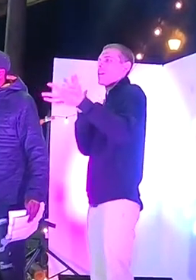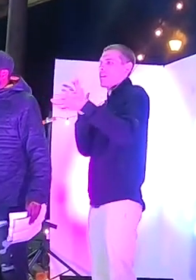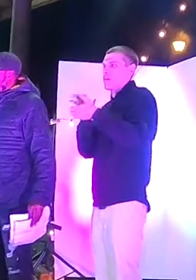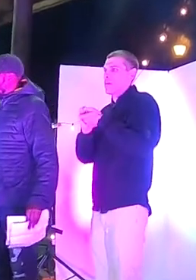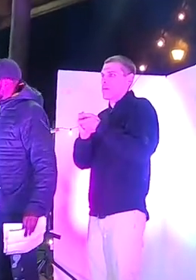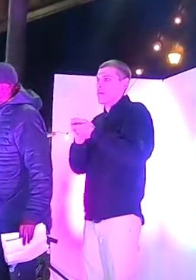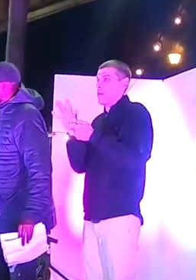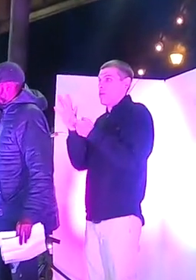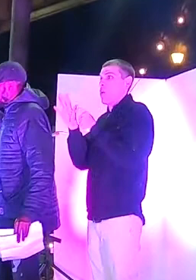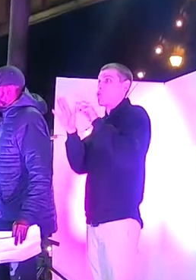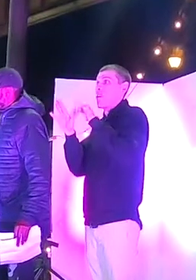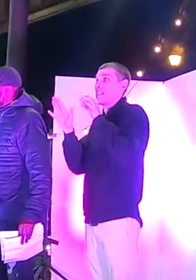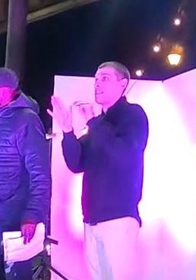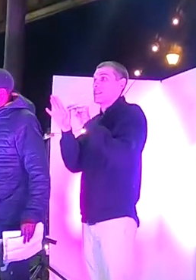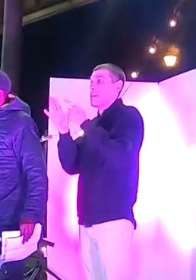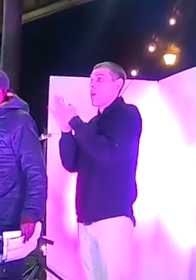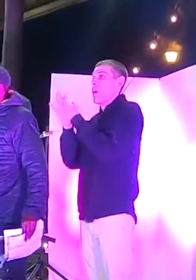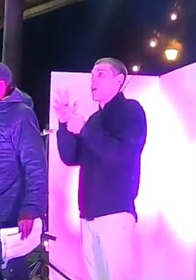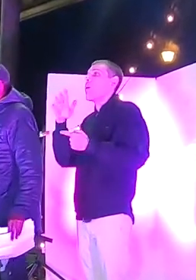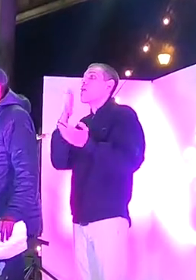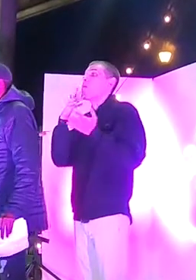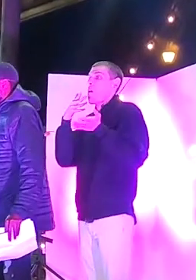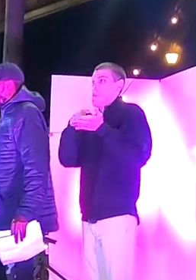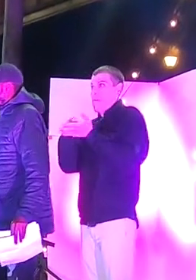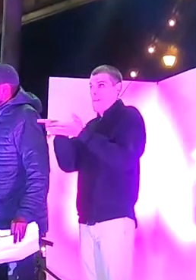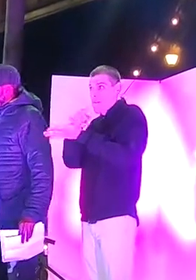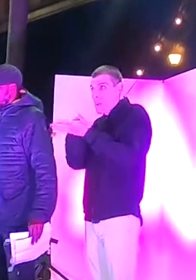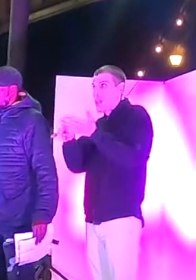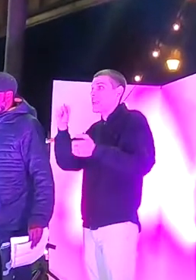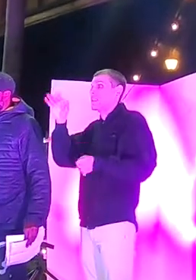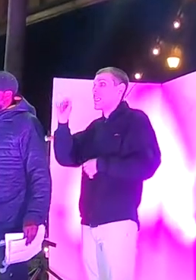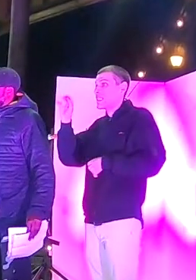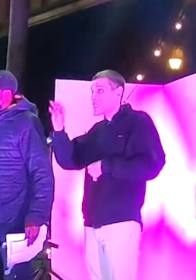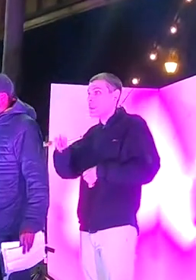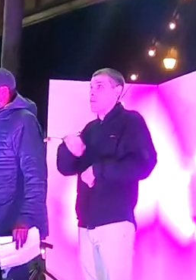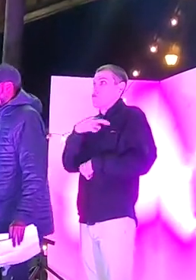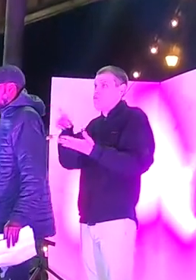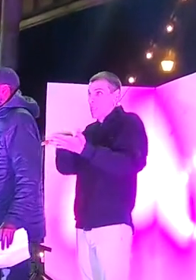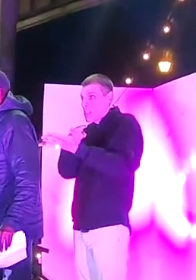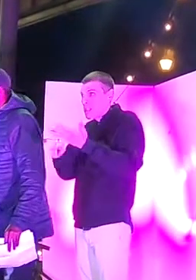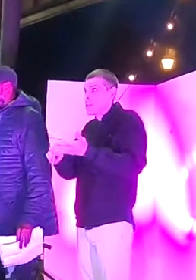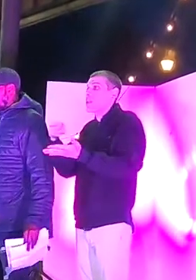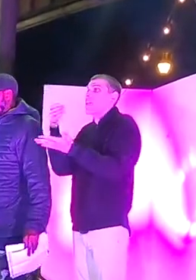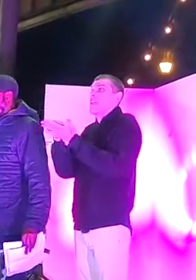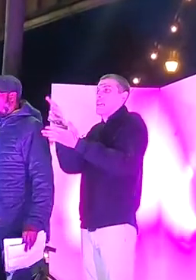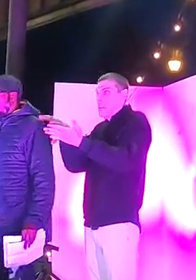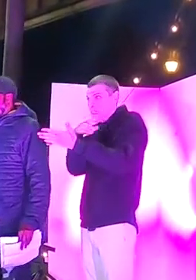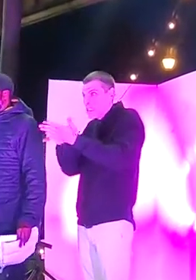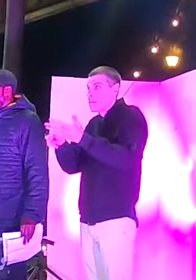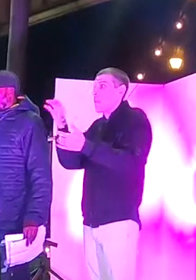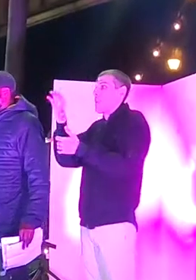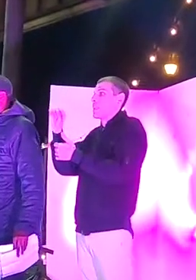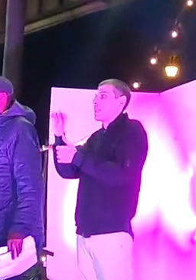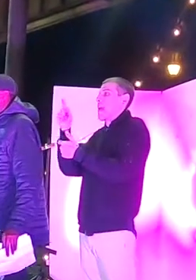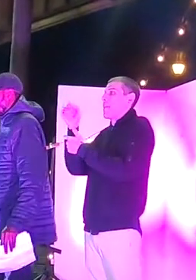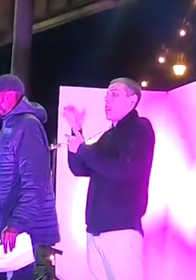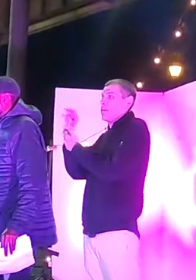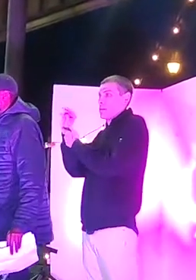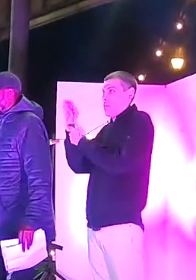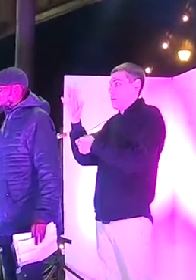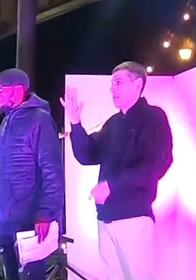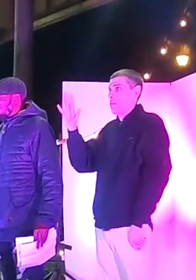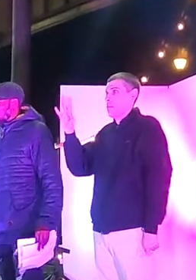Racism, homophobism, which includes sexism, religionism, classism, and capitalism. One